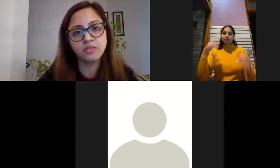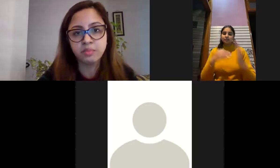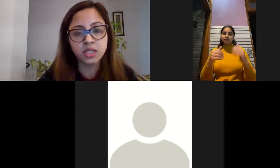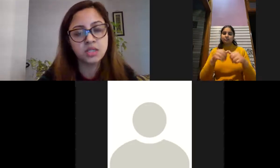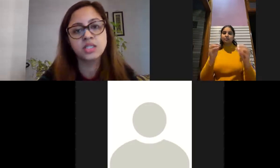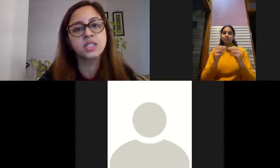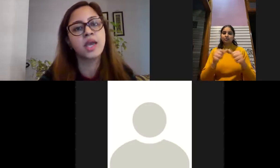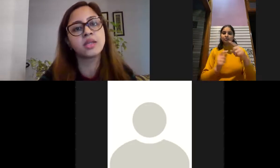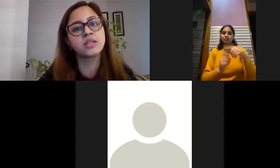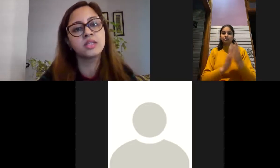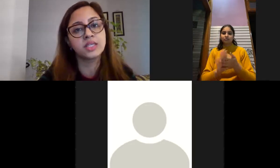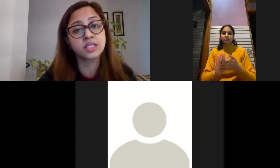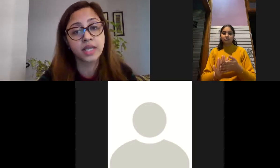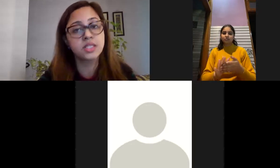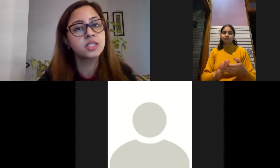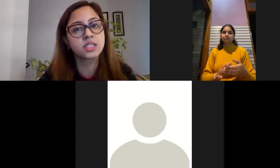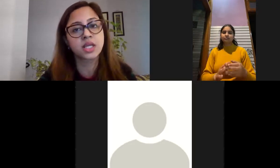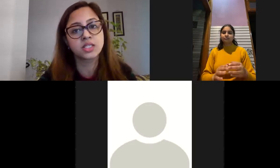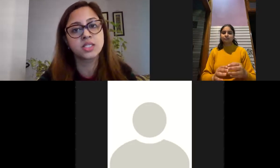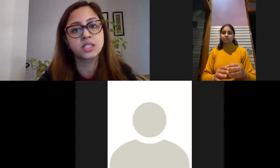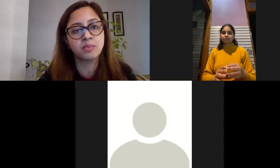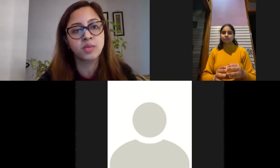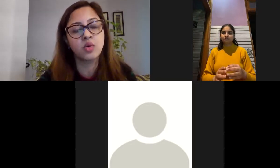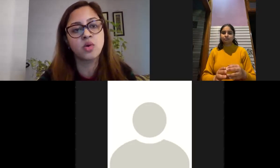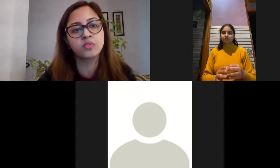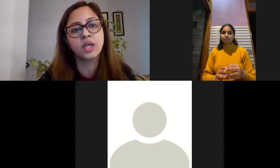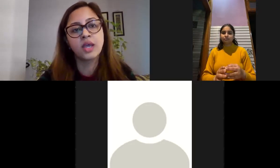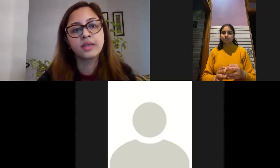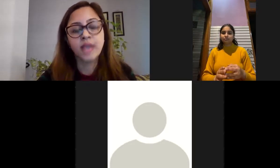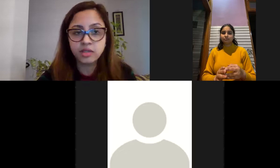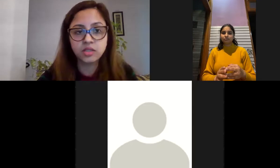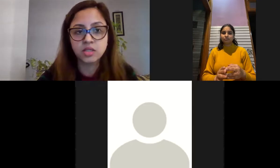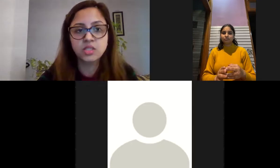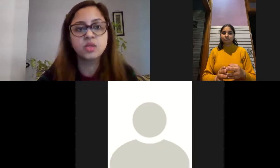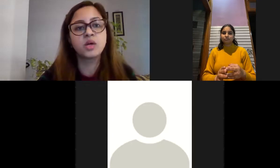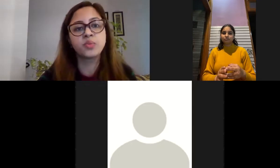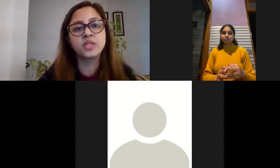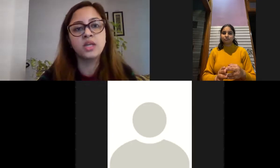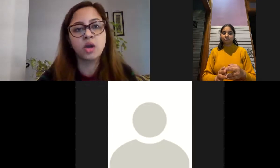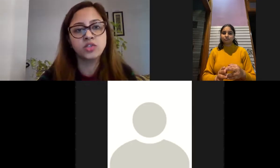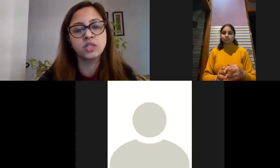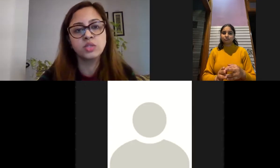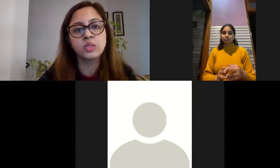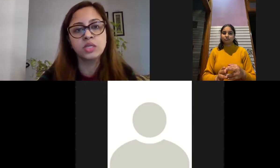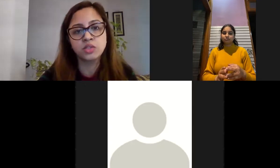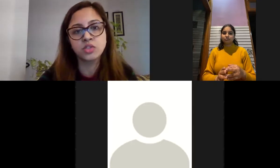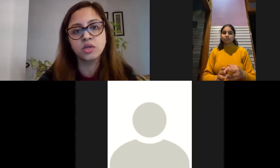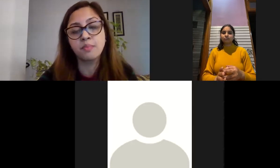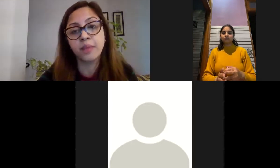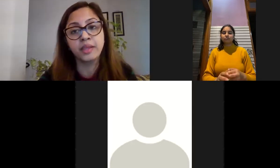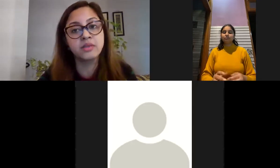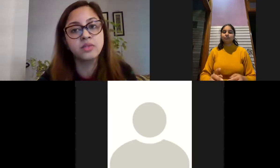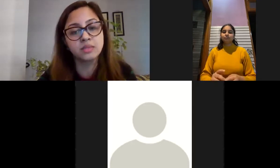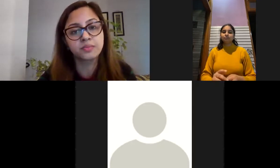Death, Femininity, and the Aesthetic discusses the doubling of characters with the logic to nurture